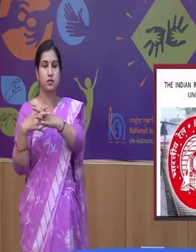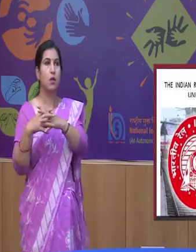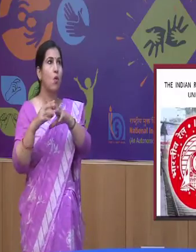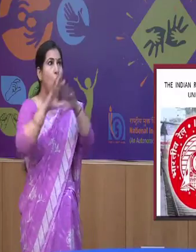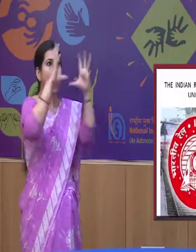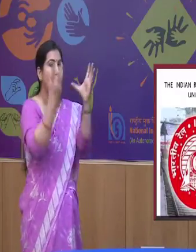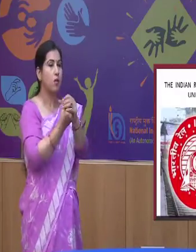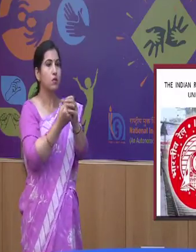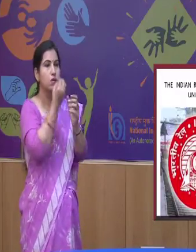one nation.